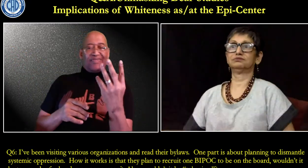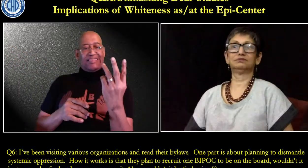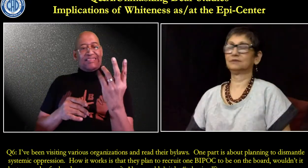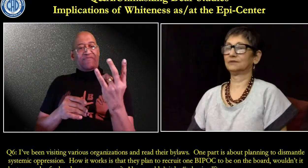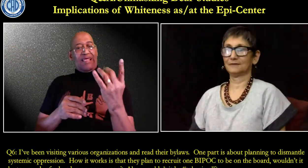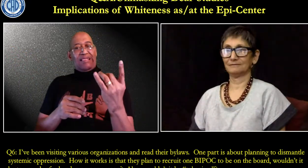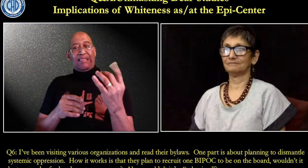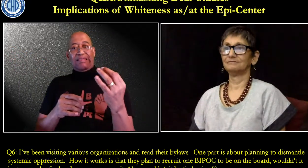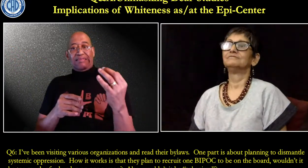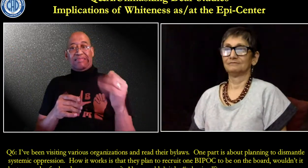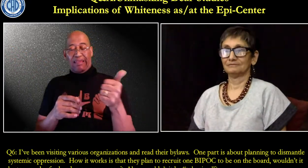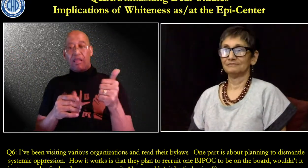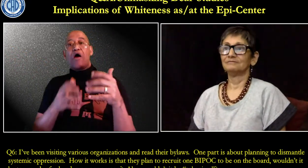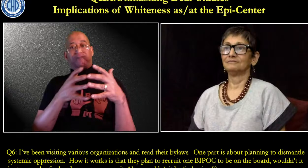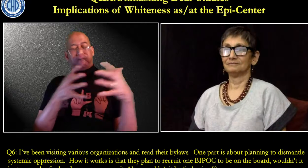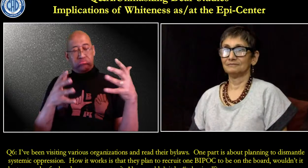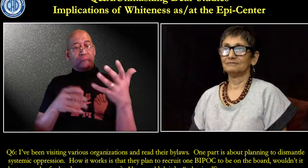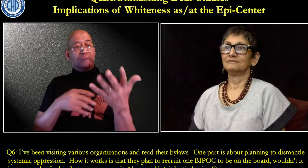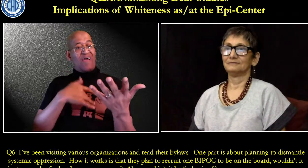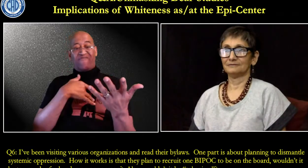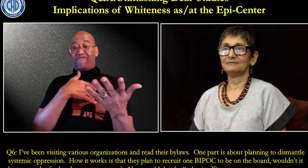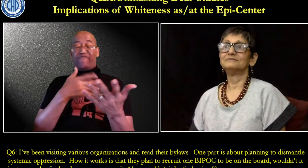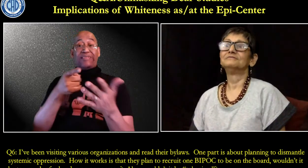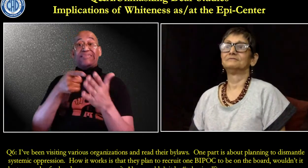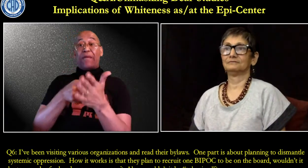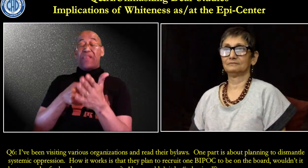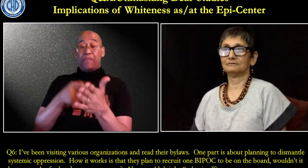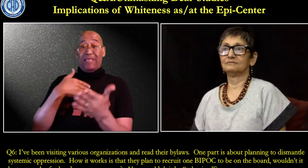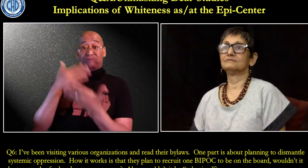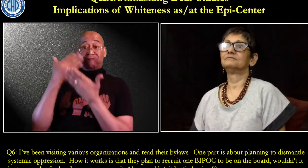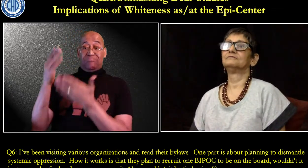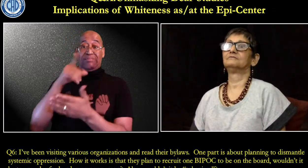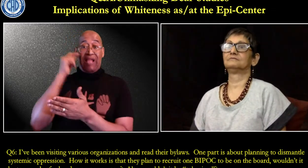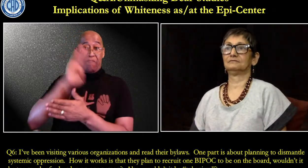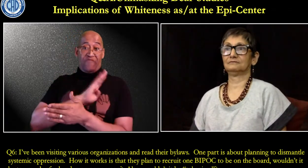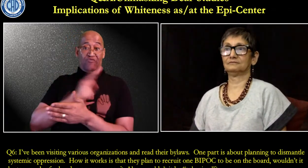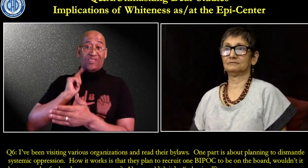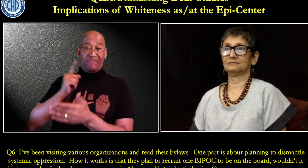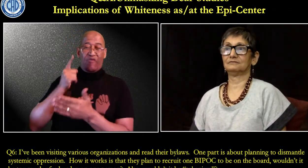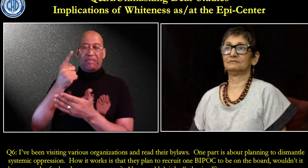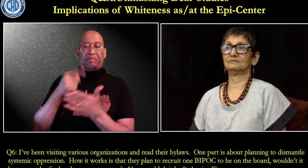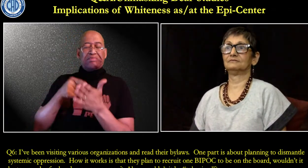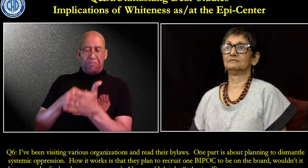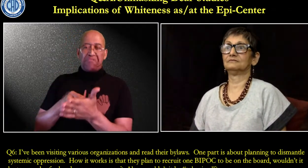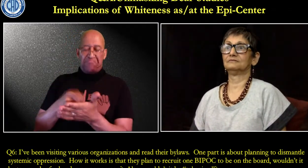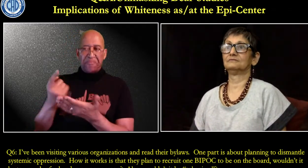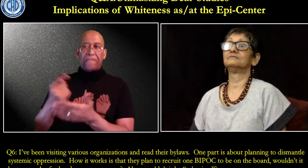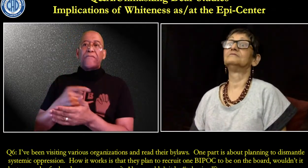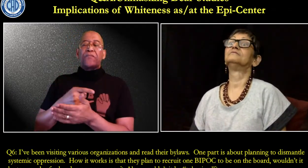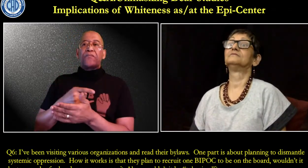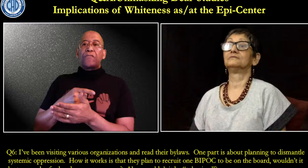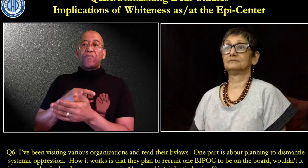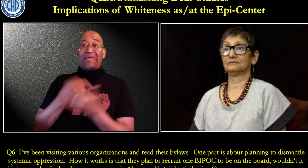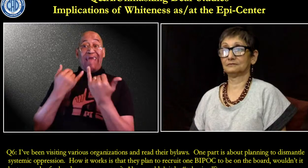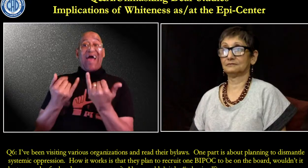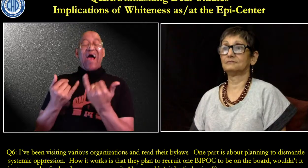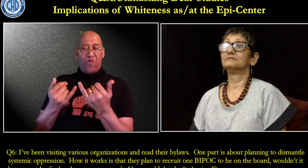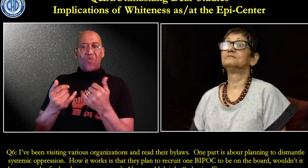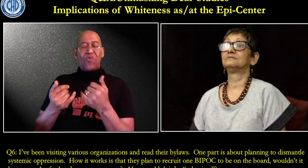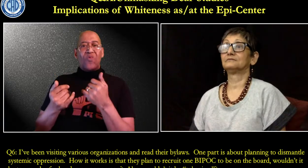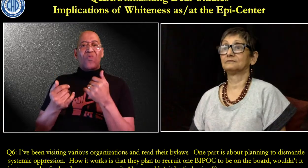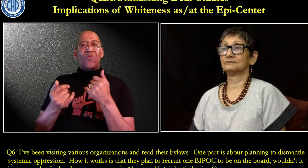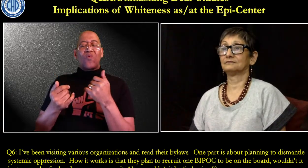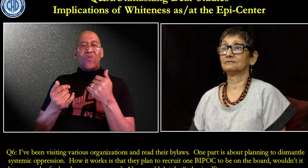Not one, five, seven, eight, 10 come together and make a suggestion to that